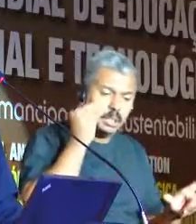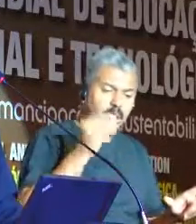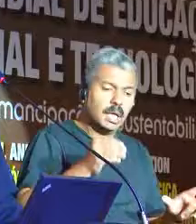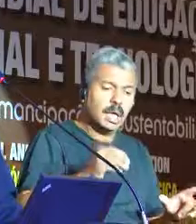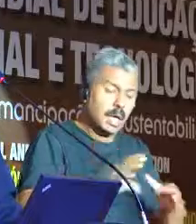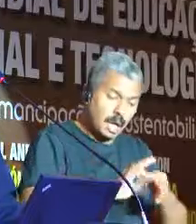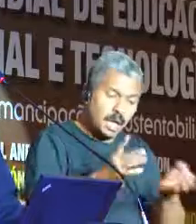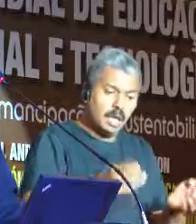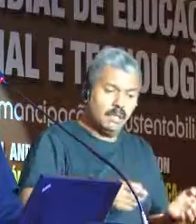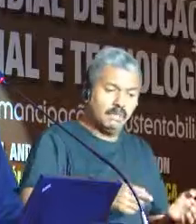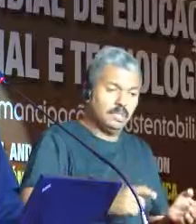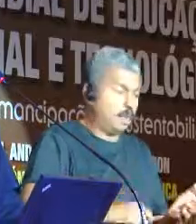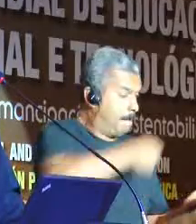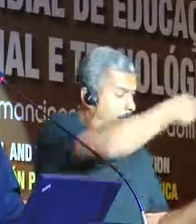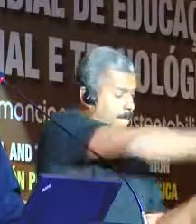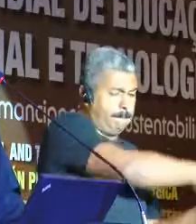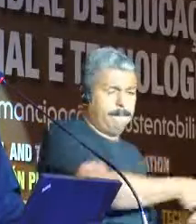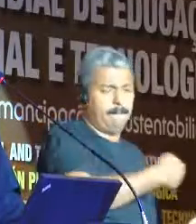they solve?